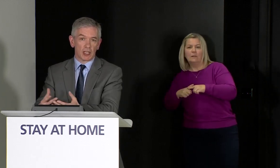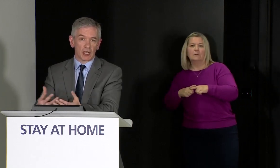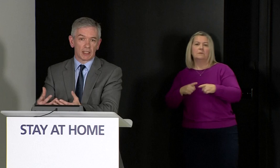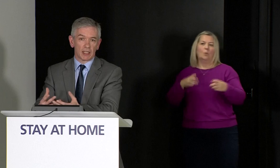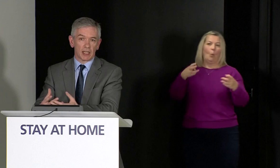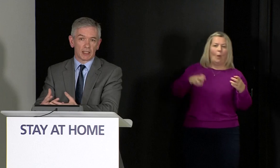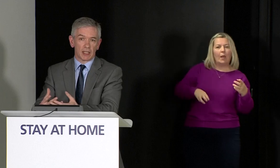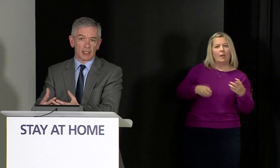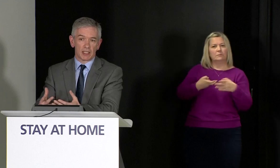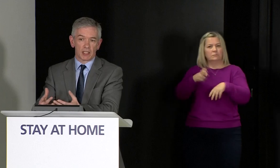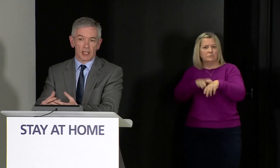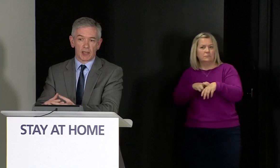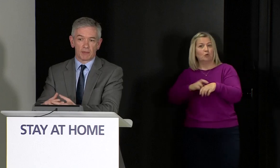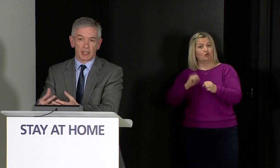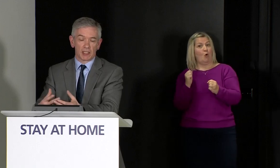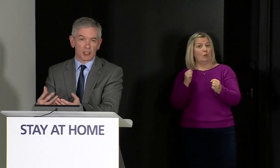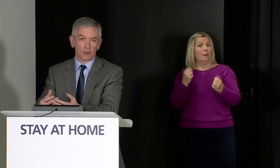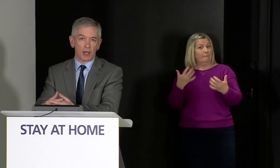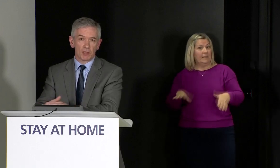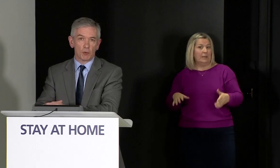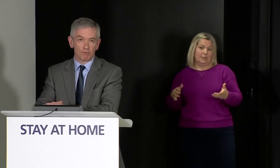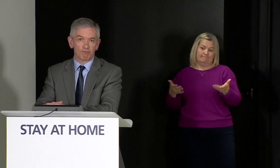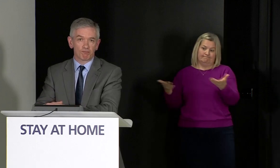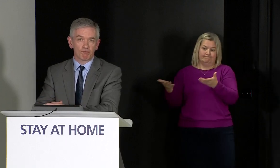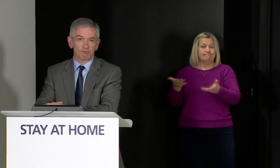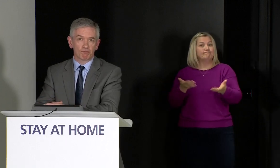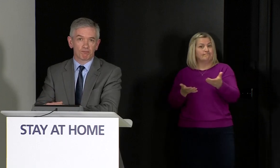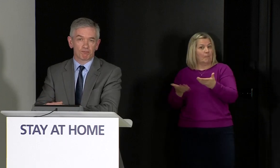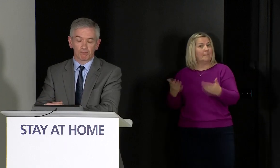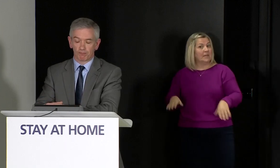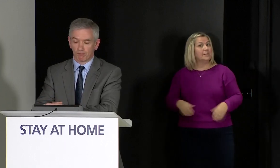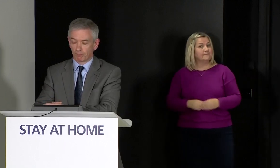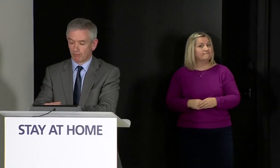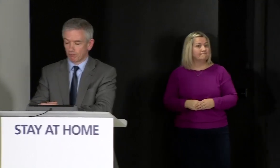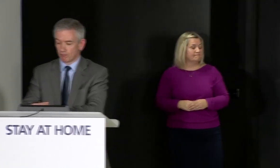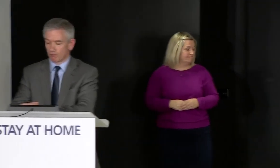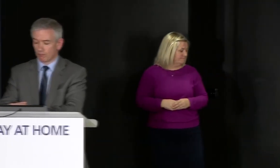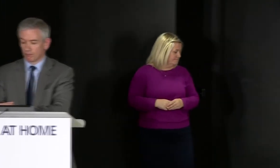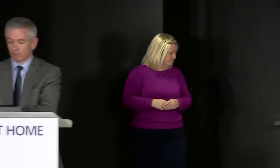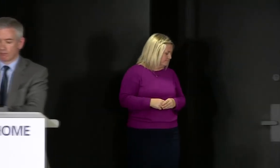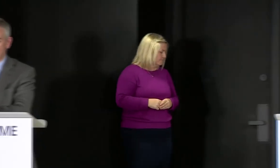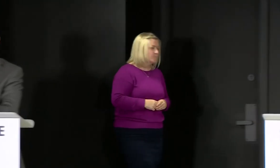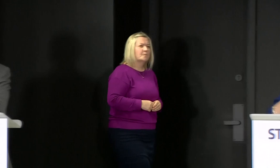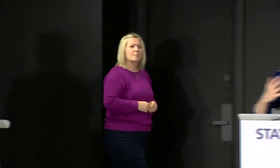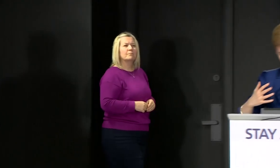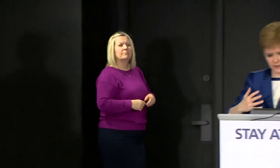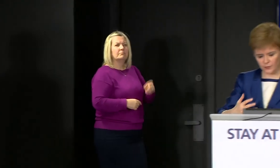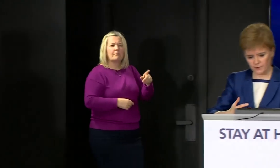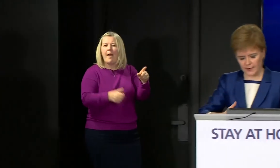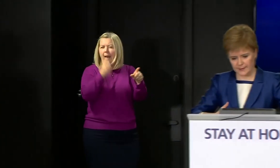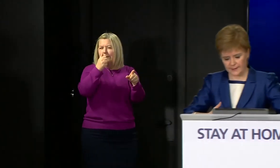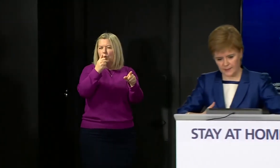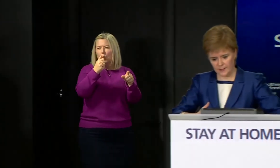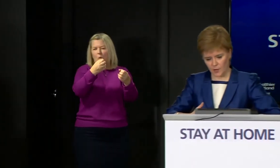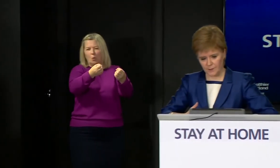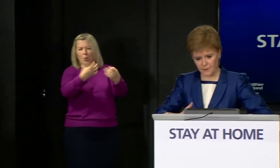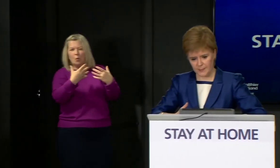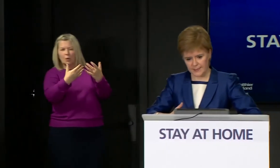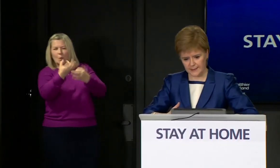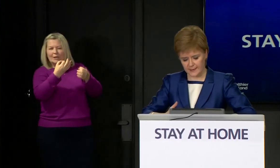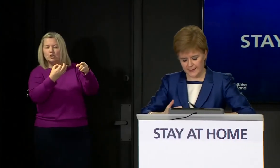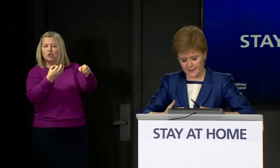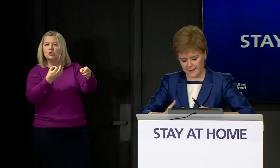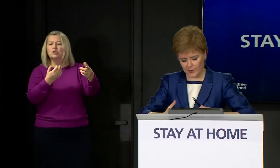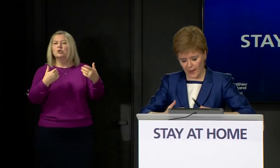origin and is directly comparable. I mean, one of the things that I know this isn't what you're implying, Seb, but just a general comment